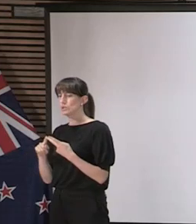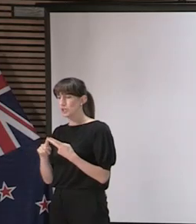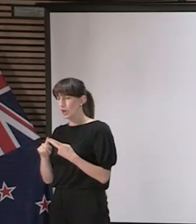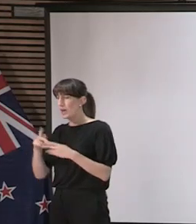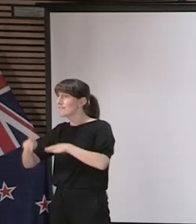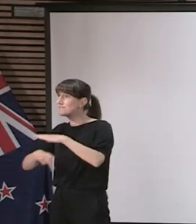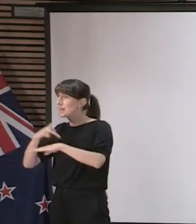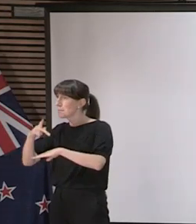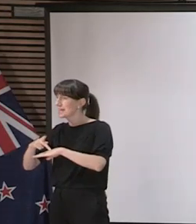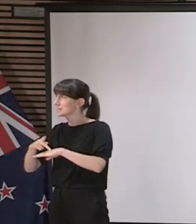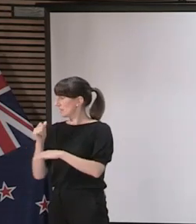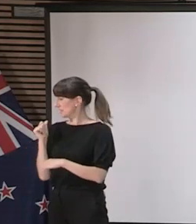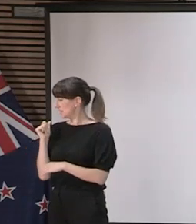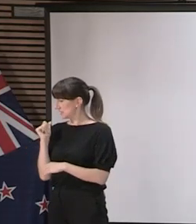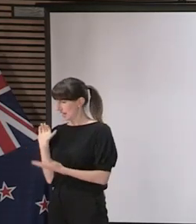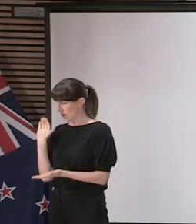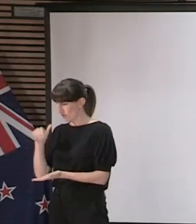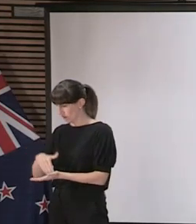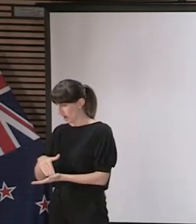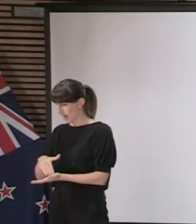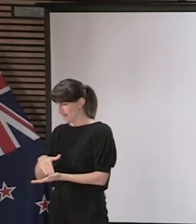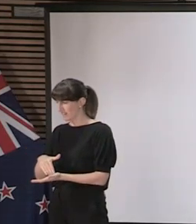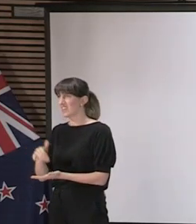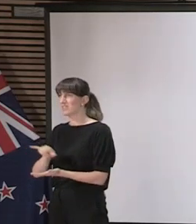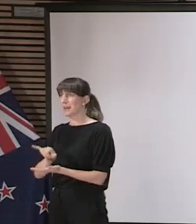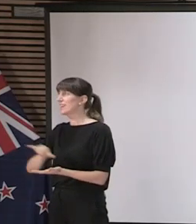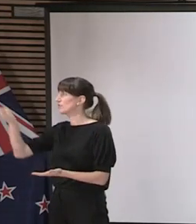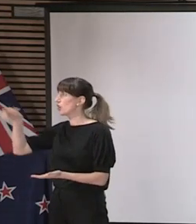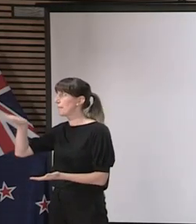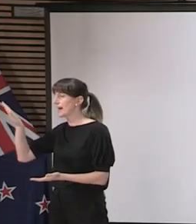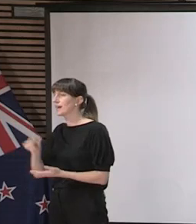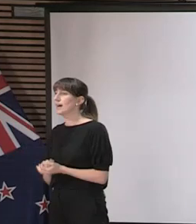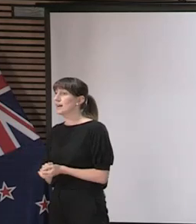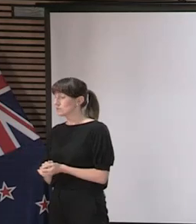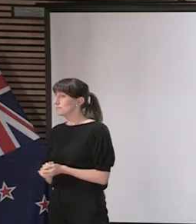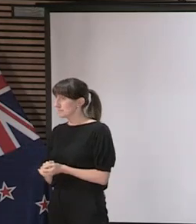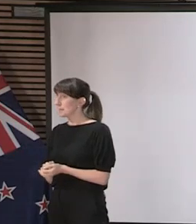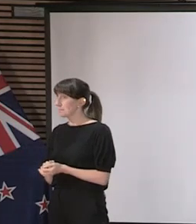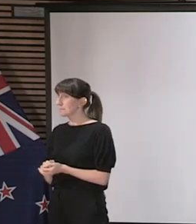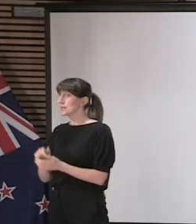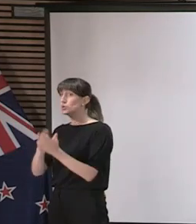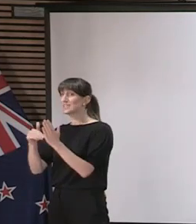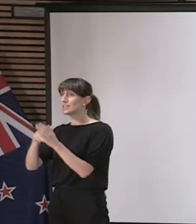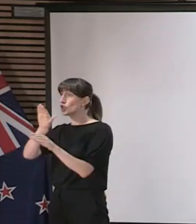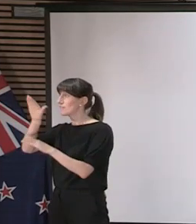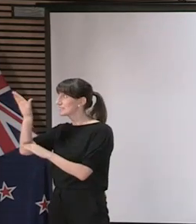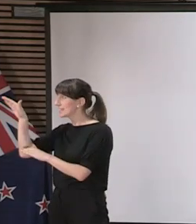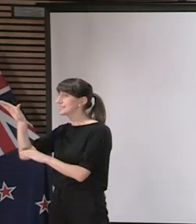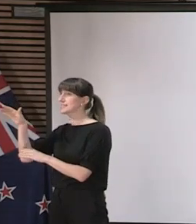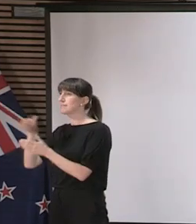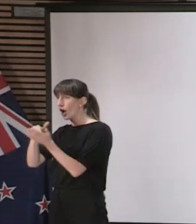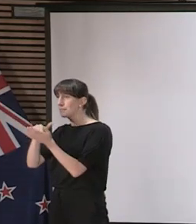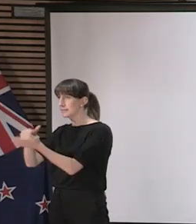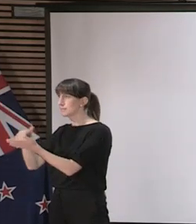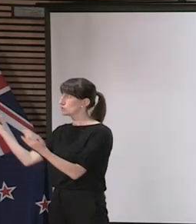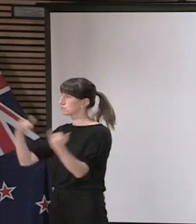landed yesterday and has now returned. So there are repatriation efforts ongoing. I do want to say that this is